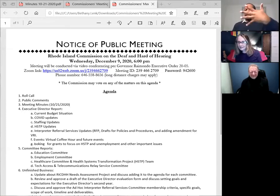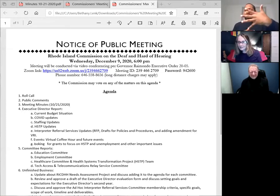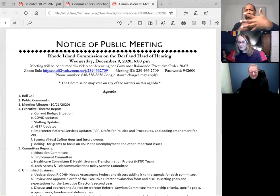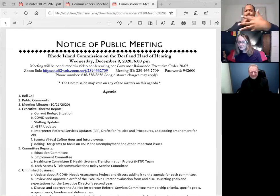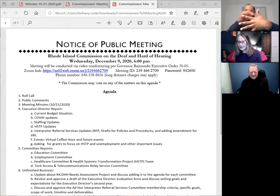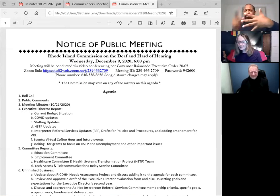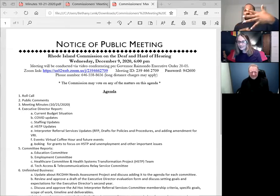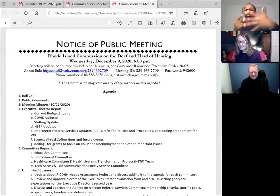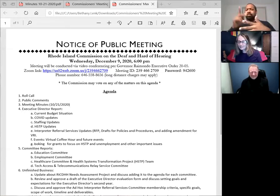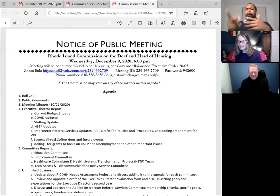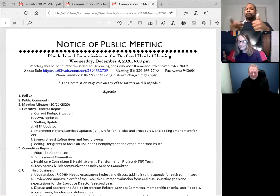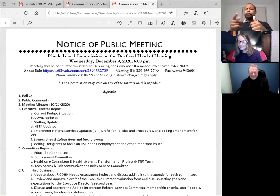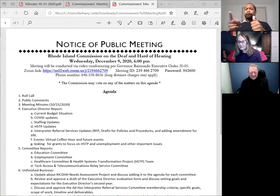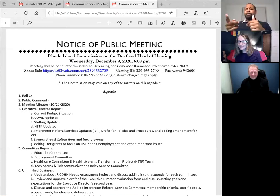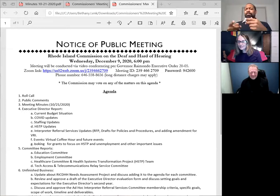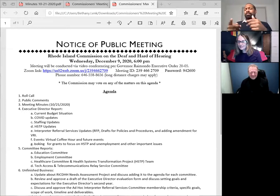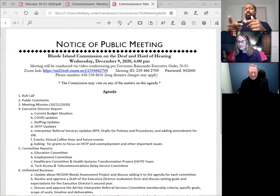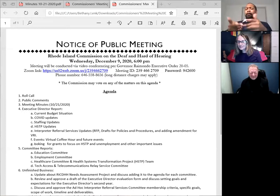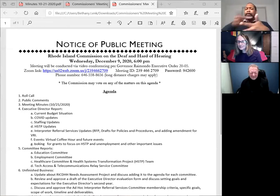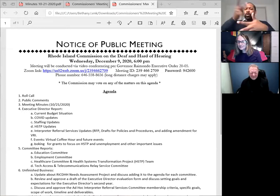I know that